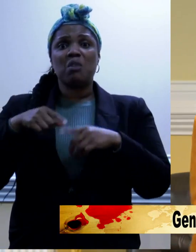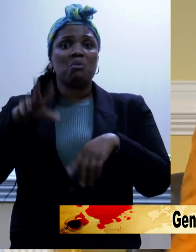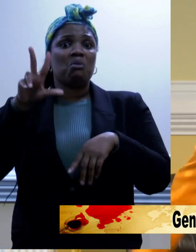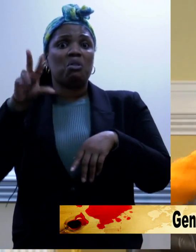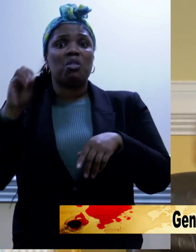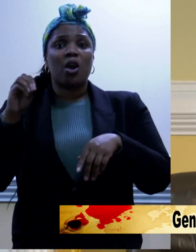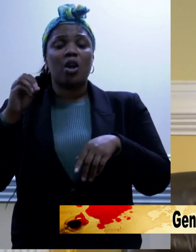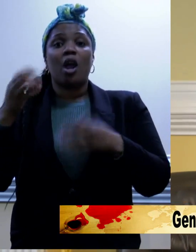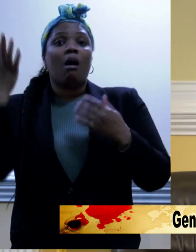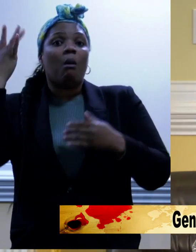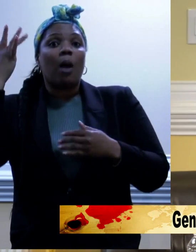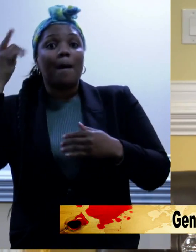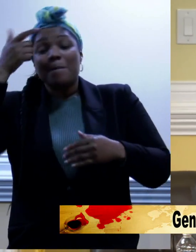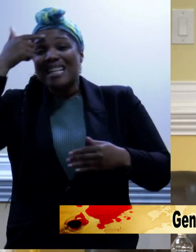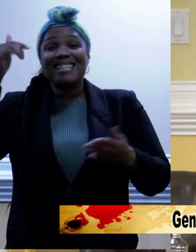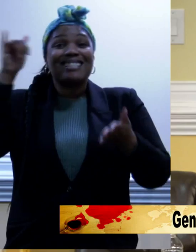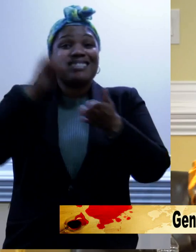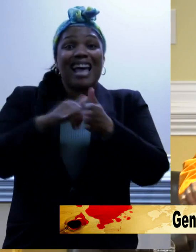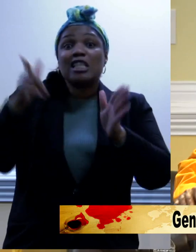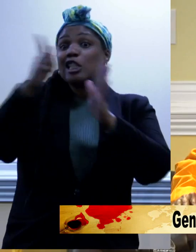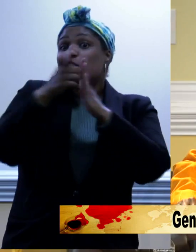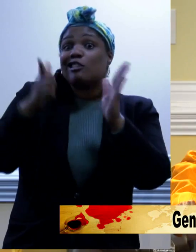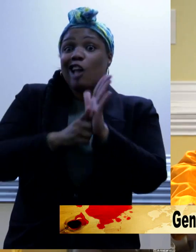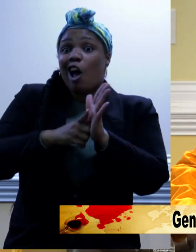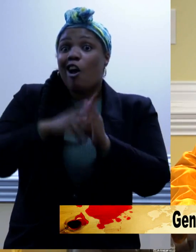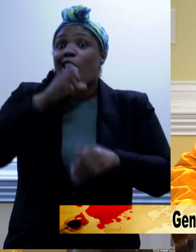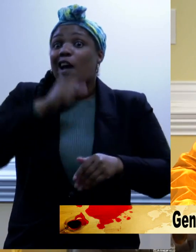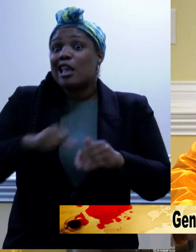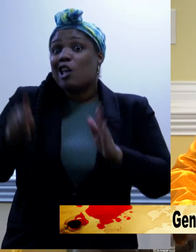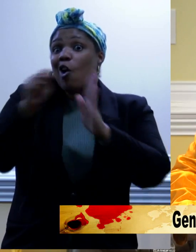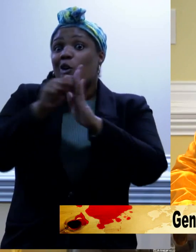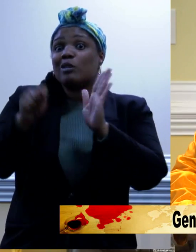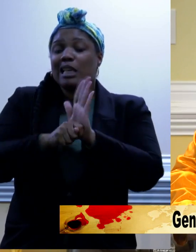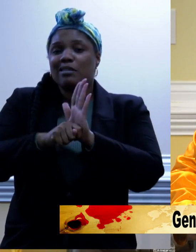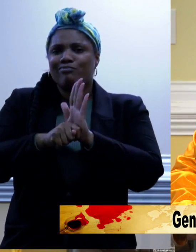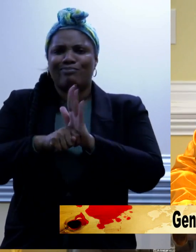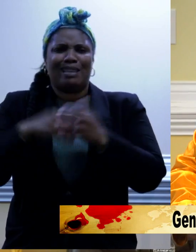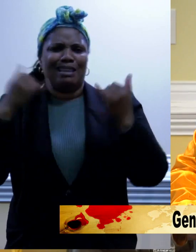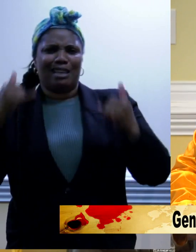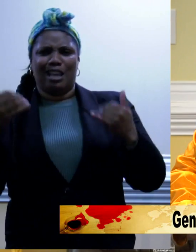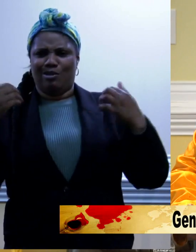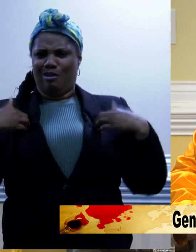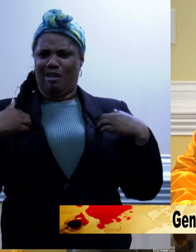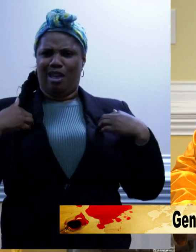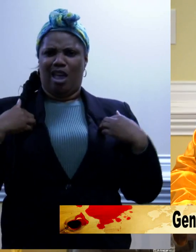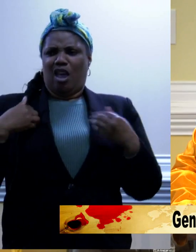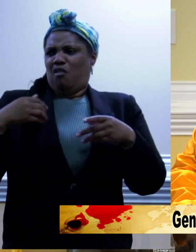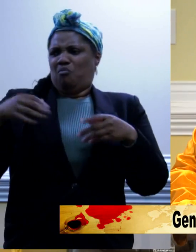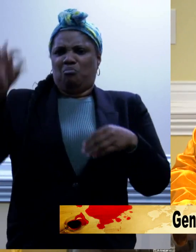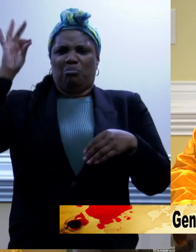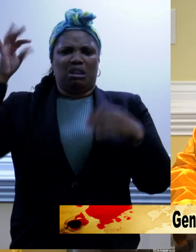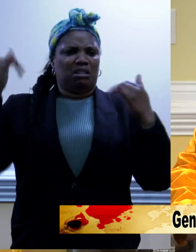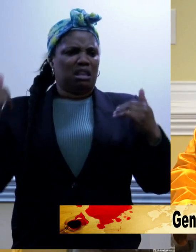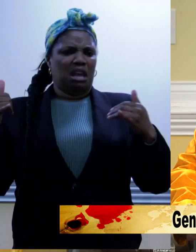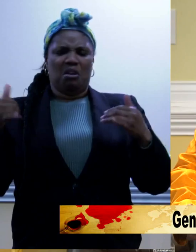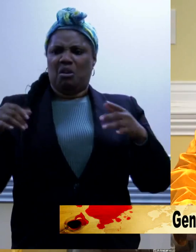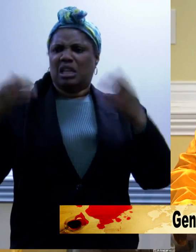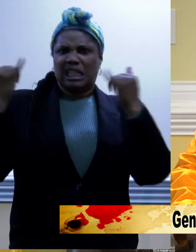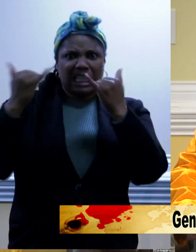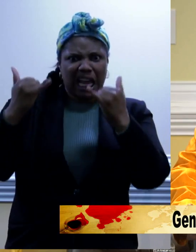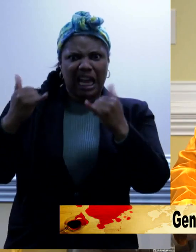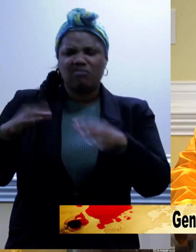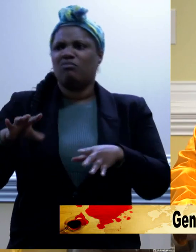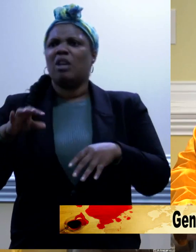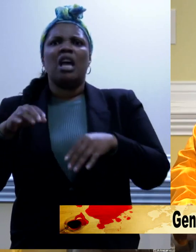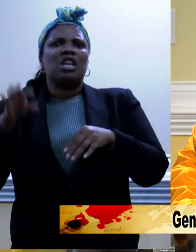Why? Because that was the law. And you got boys running around 18, 7 years old, 8 years old, preaching. He sure could